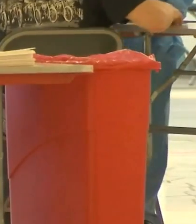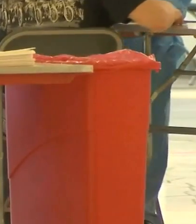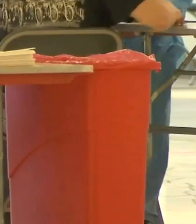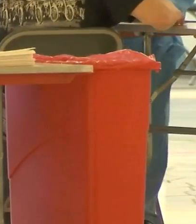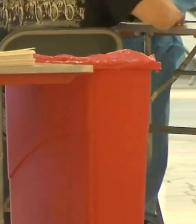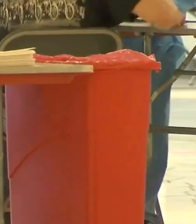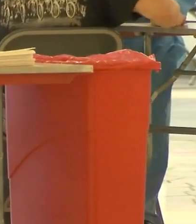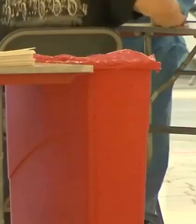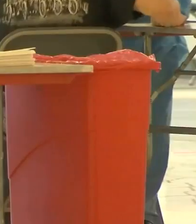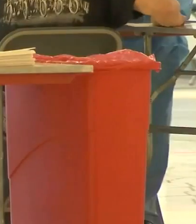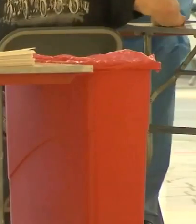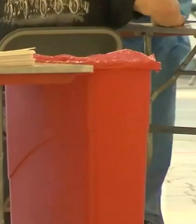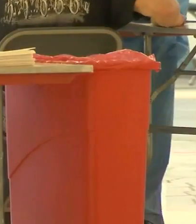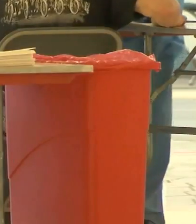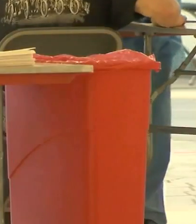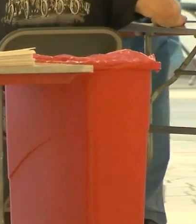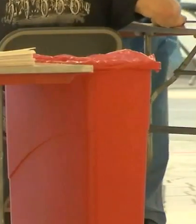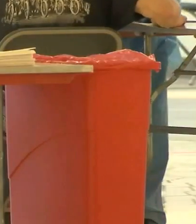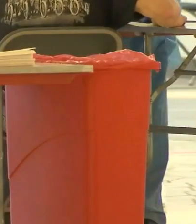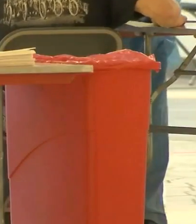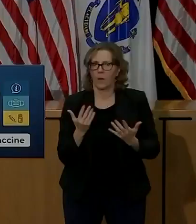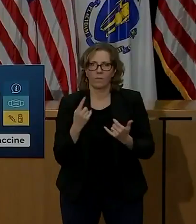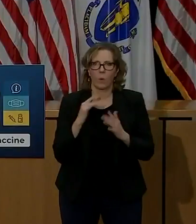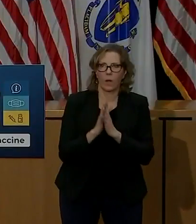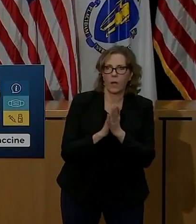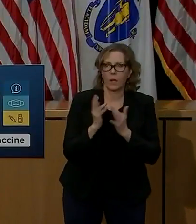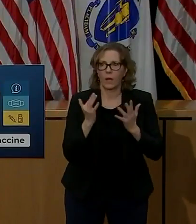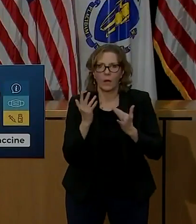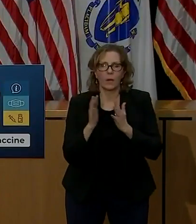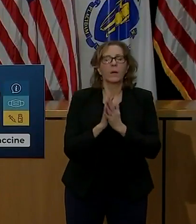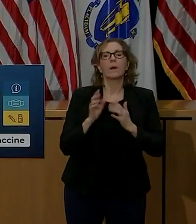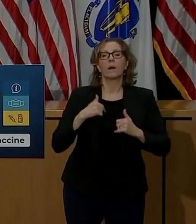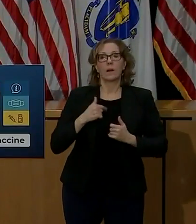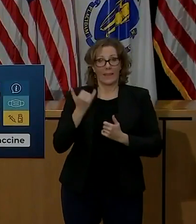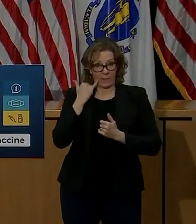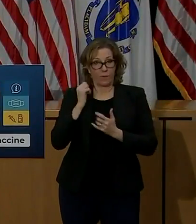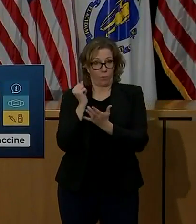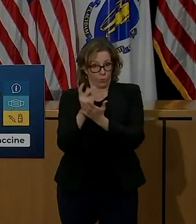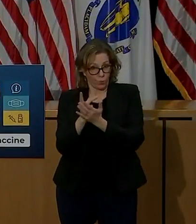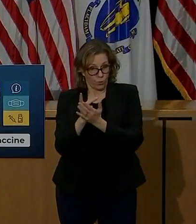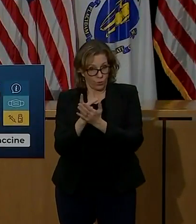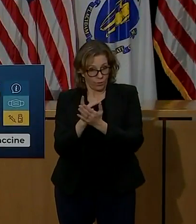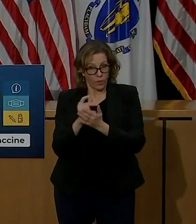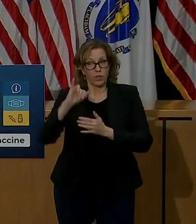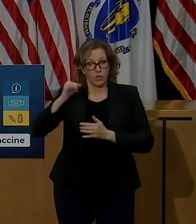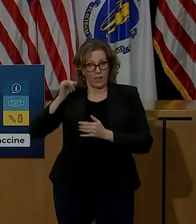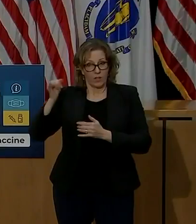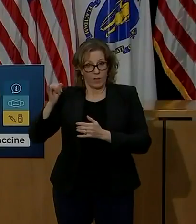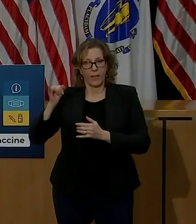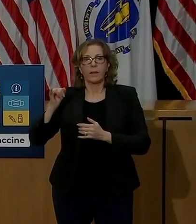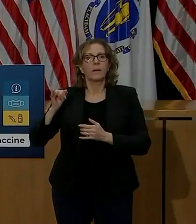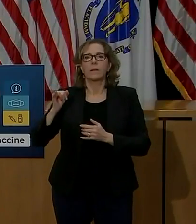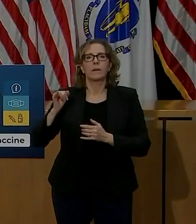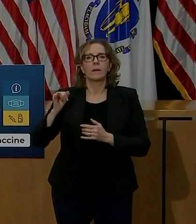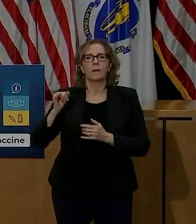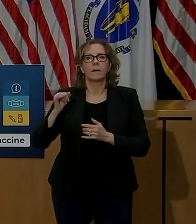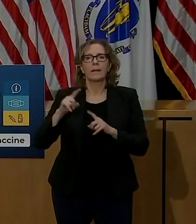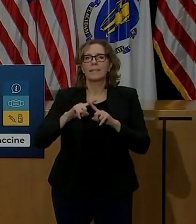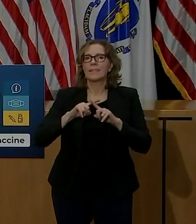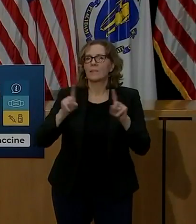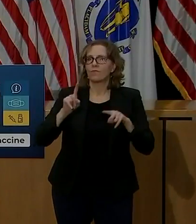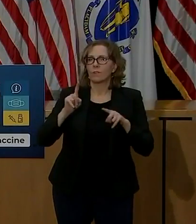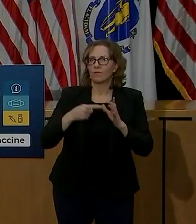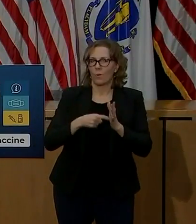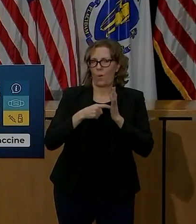problems that arise with the ultra-cold alternatives. That vaccine doesn't require the same degree of deep